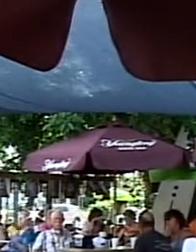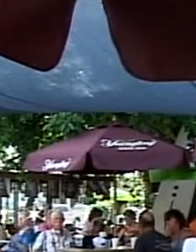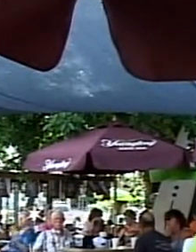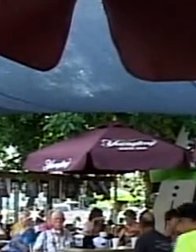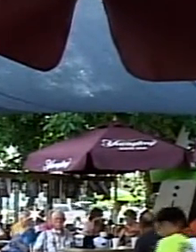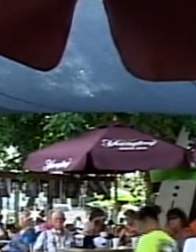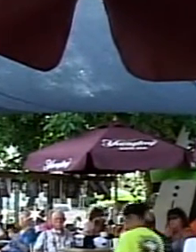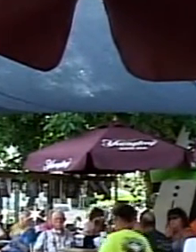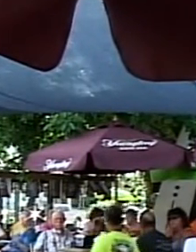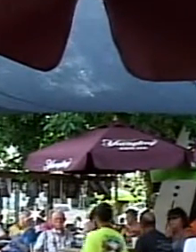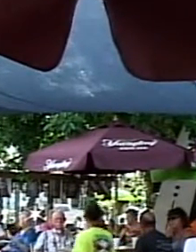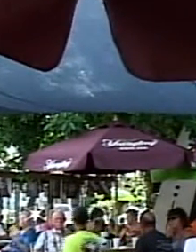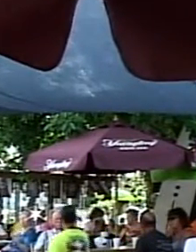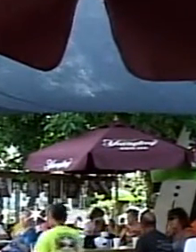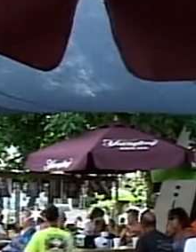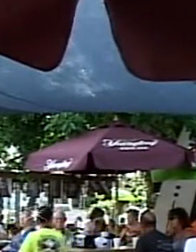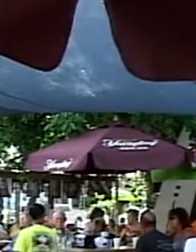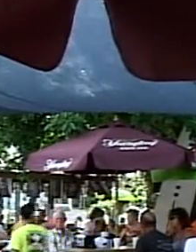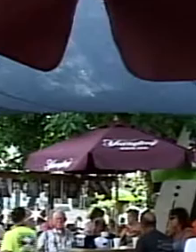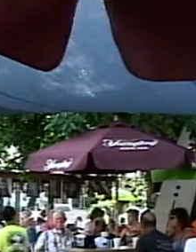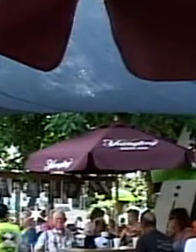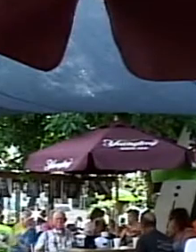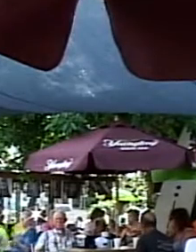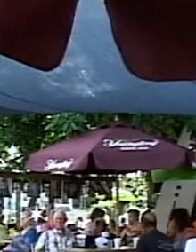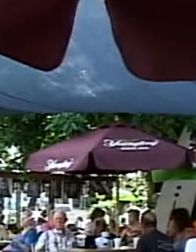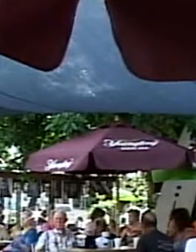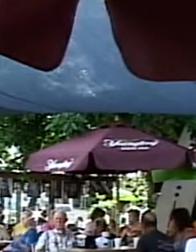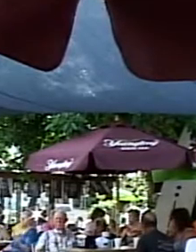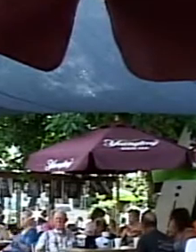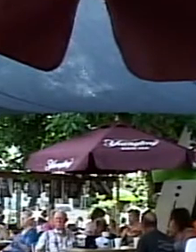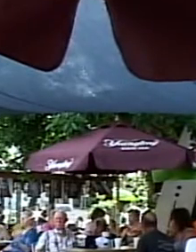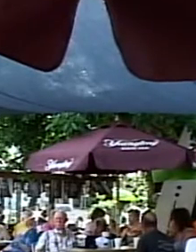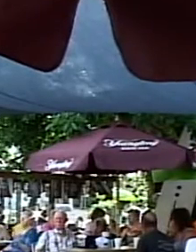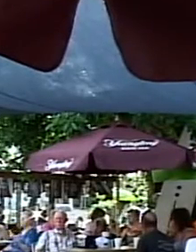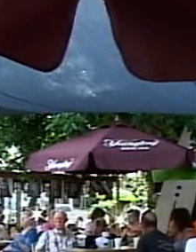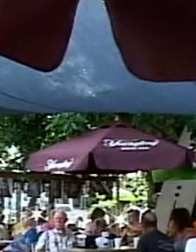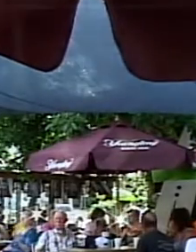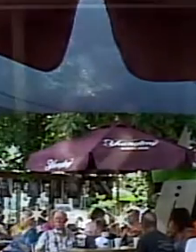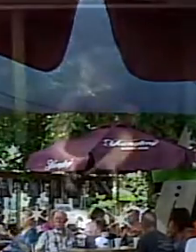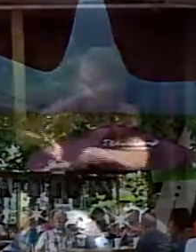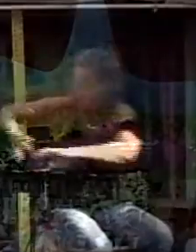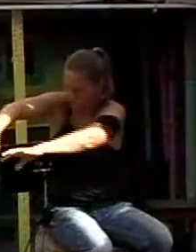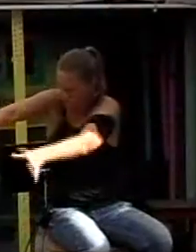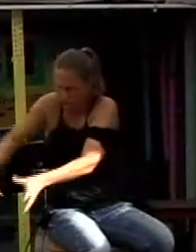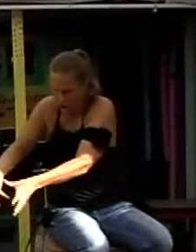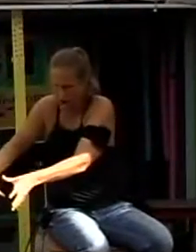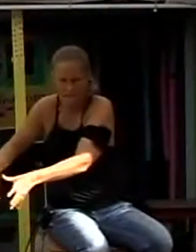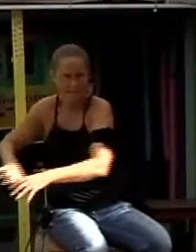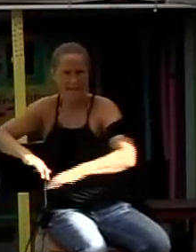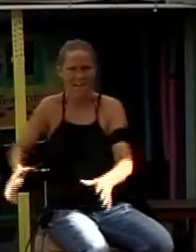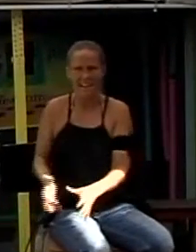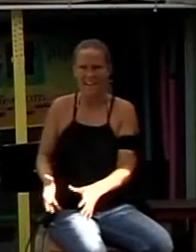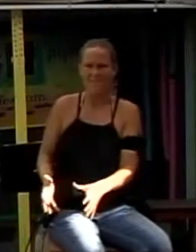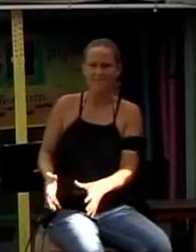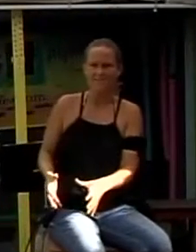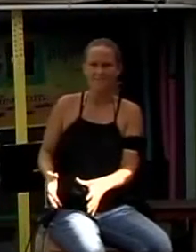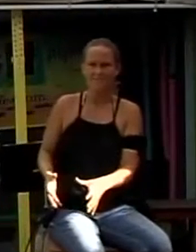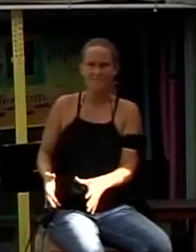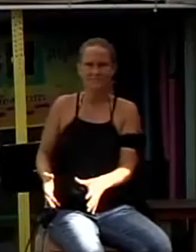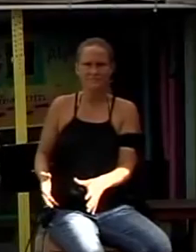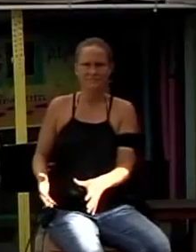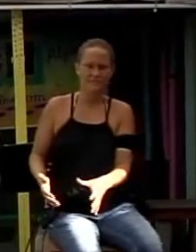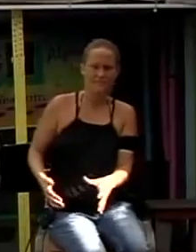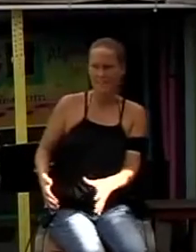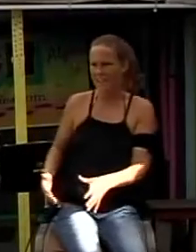continents of all the known world. Men from Africa, Europe, and Asia, and other